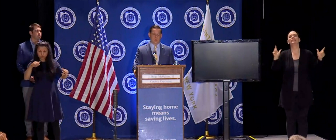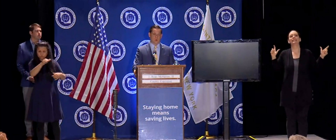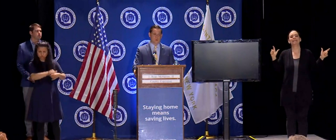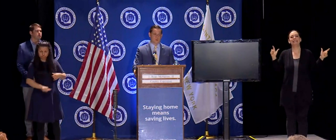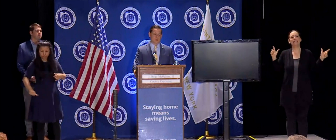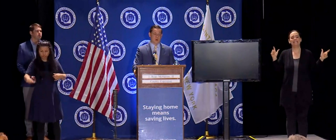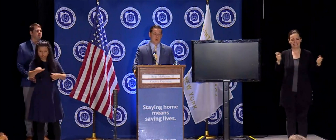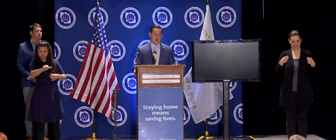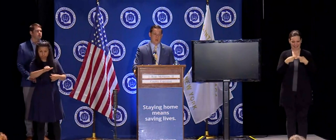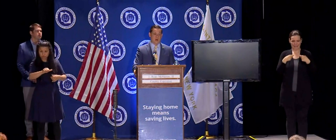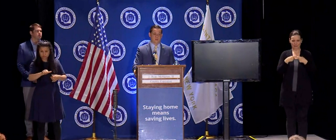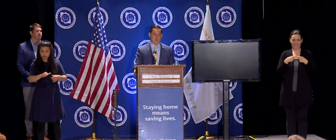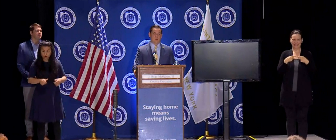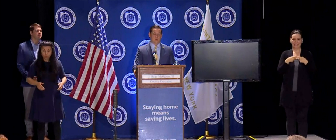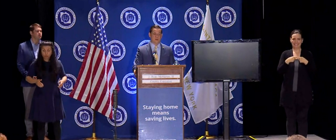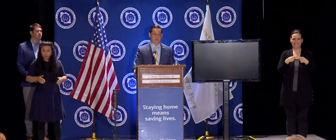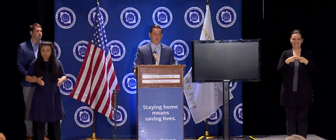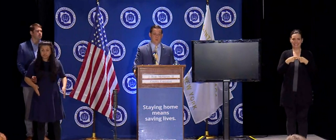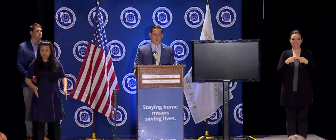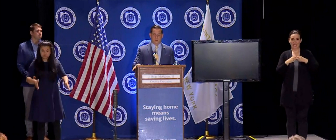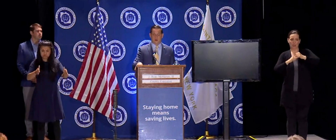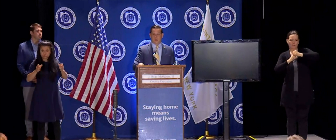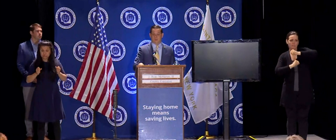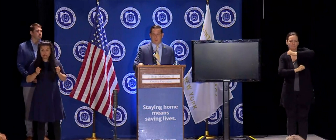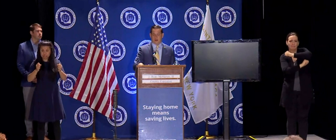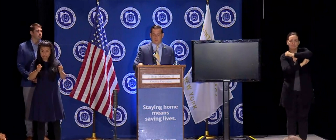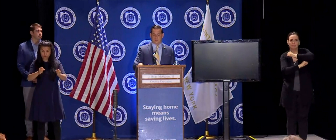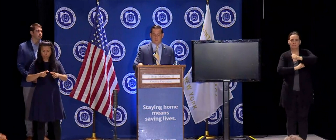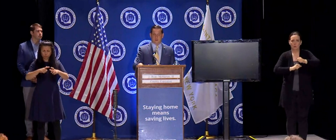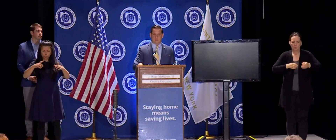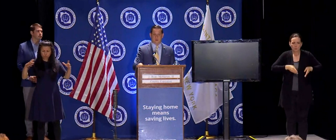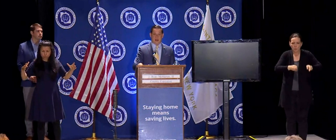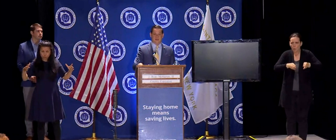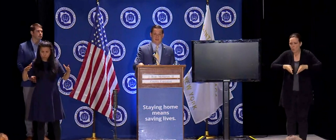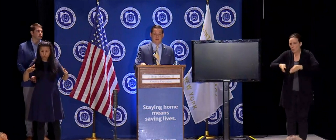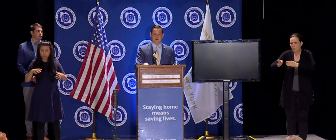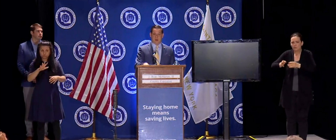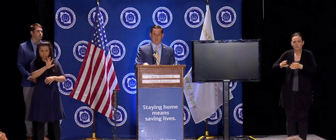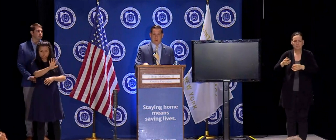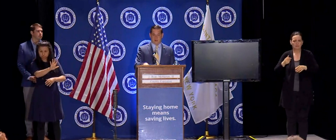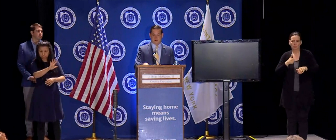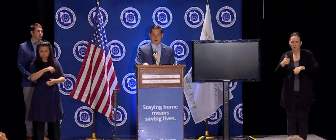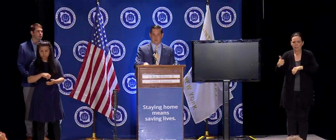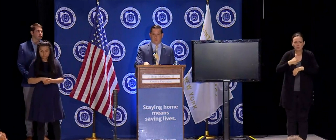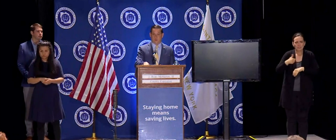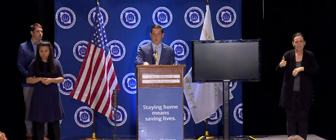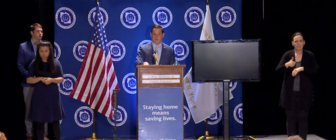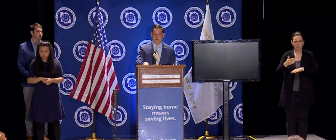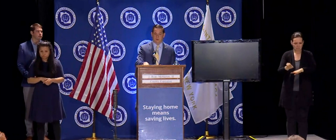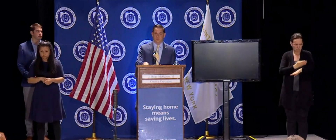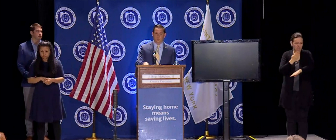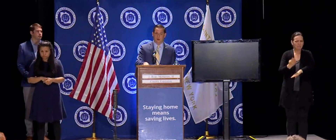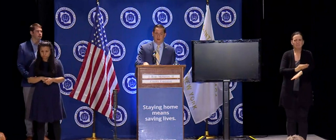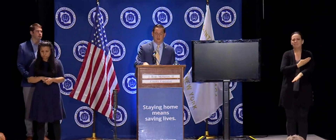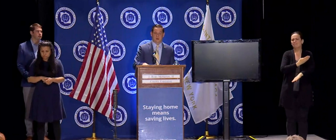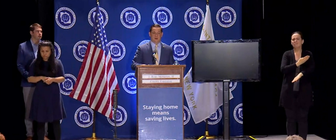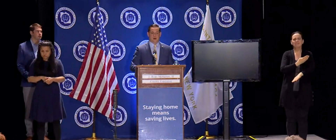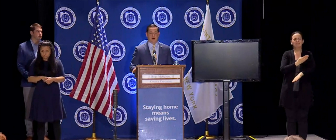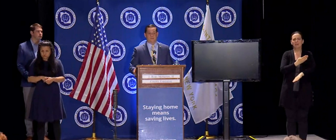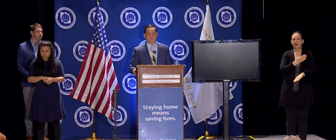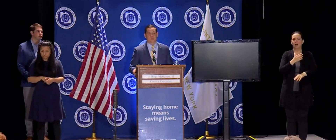to the roads. There are some upgrades that will be done, but your access to the bypass there, the